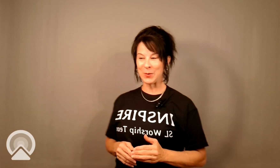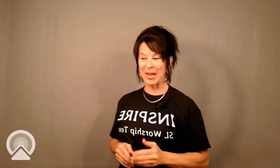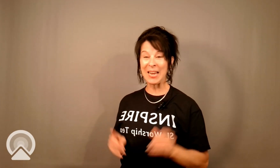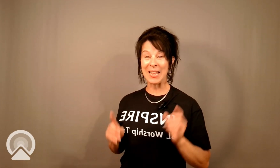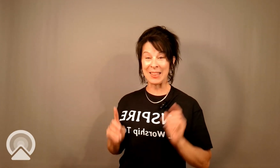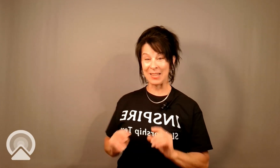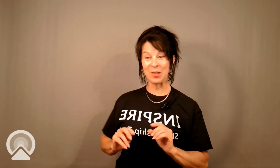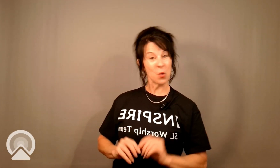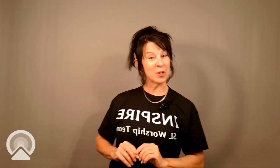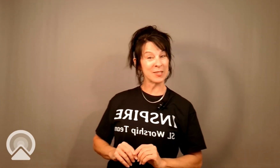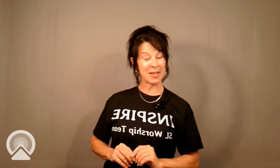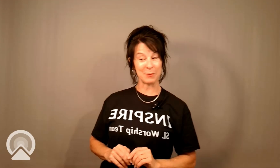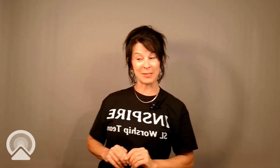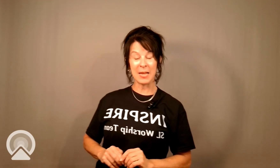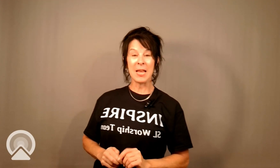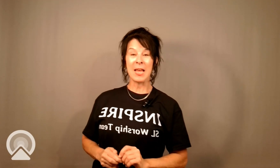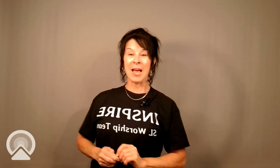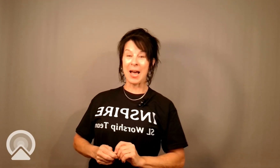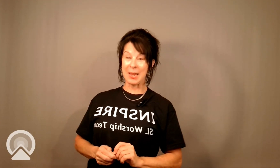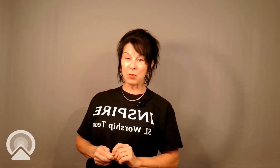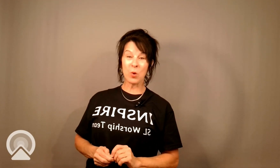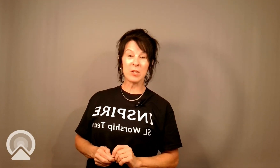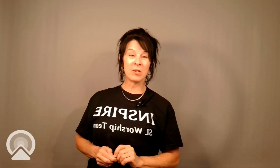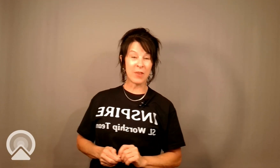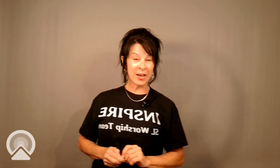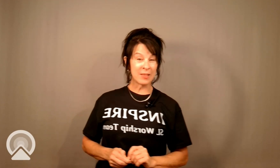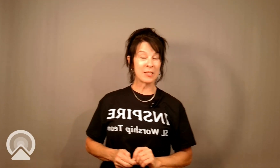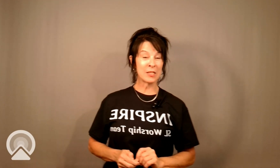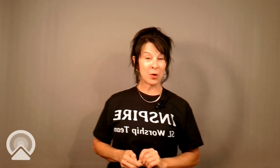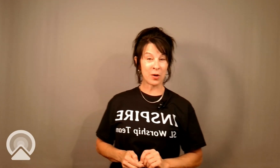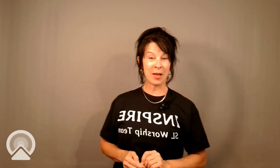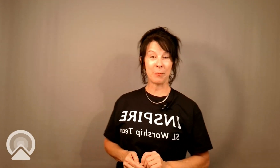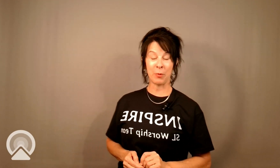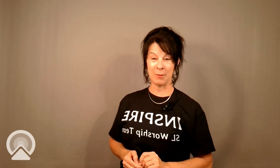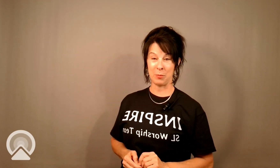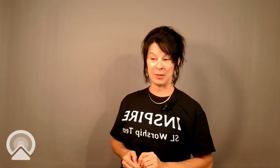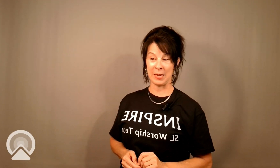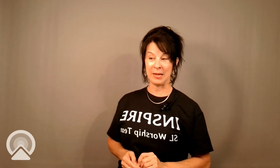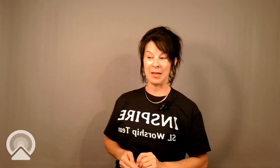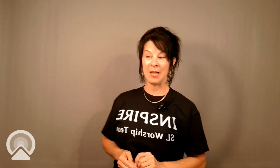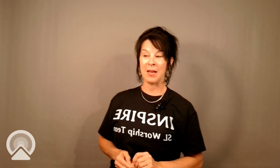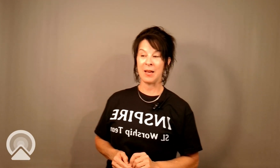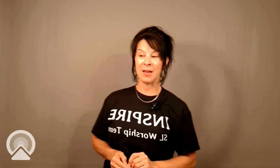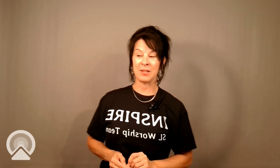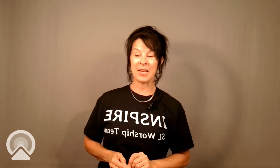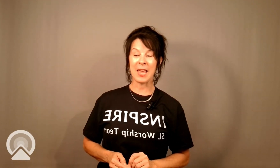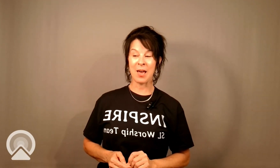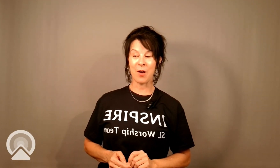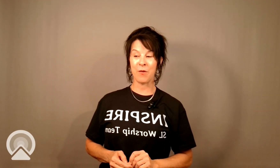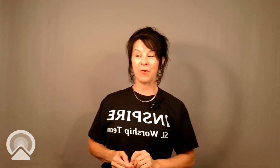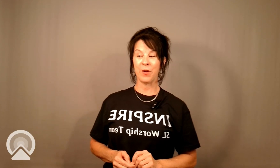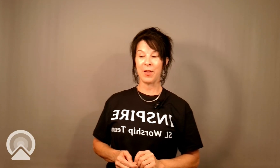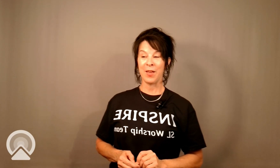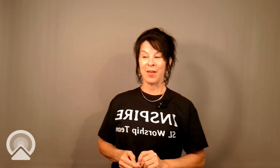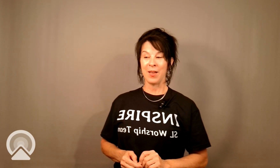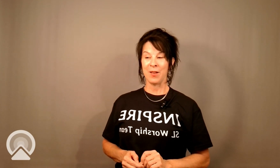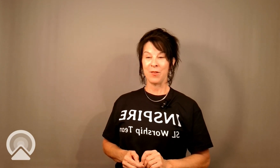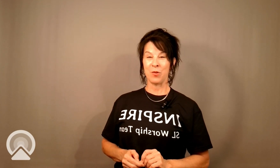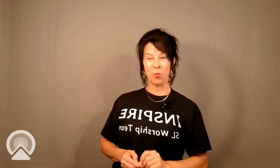Okay, and then the chorus comes. I'm going to divide this song up probably to have the